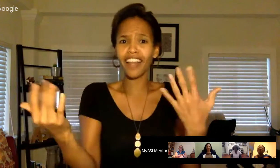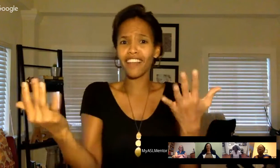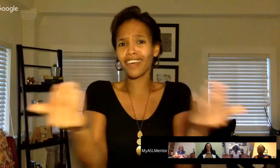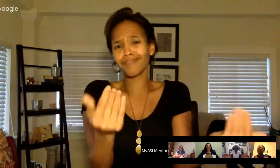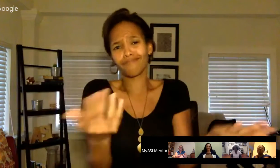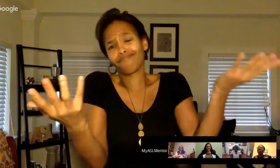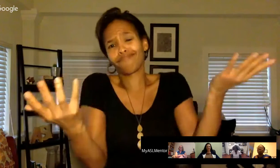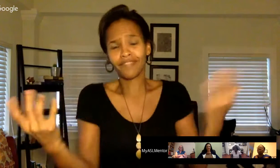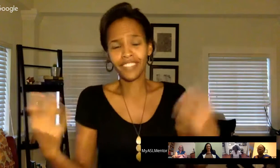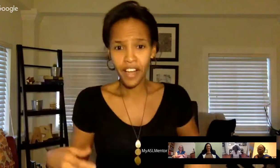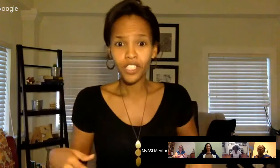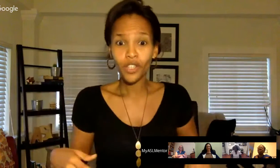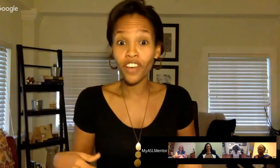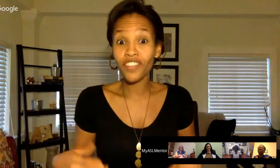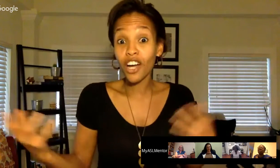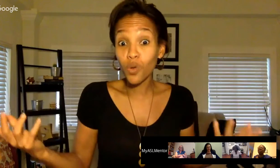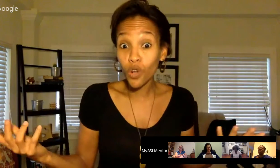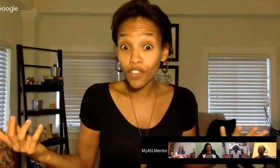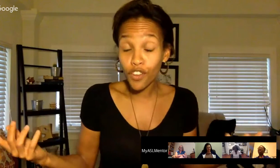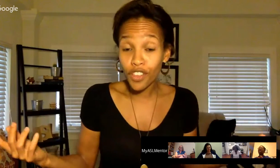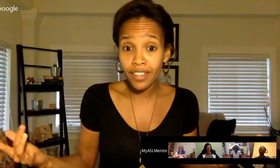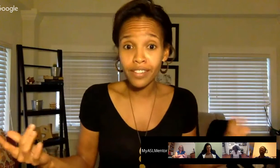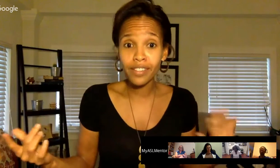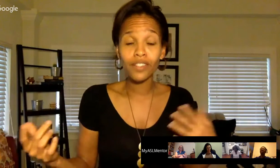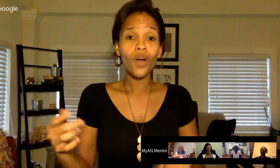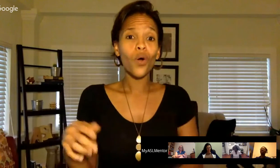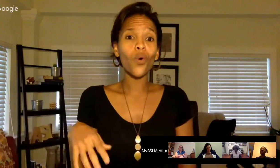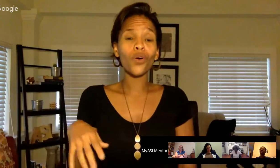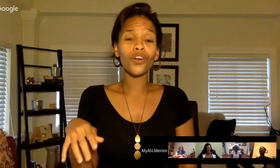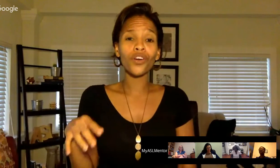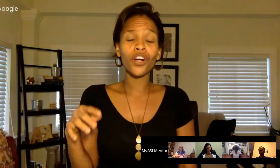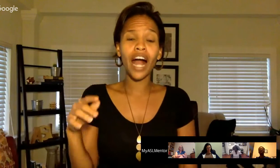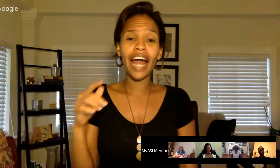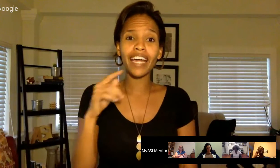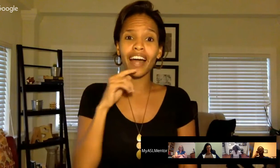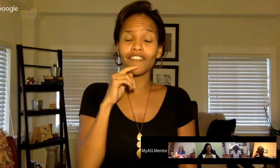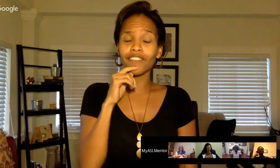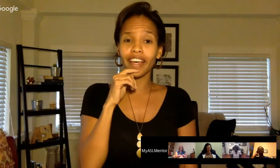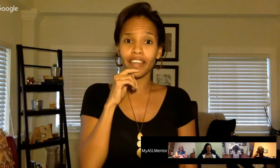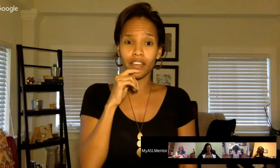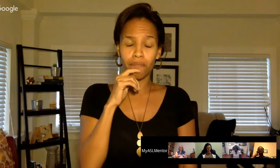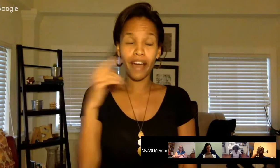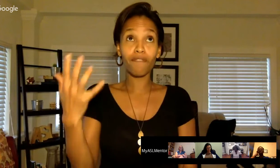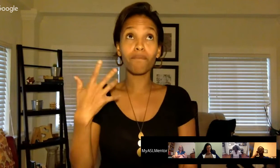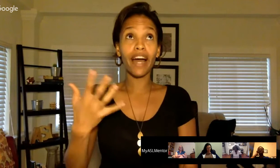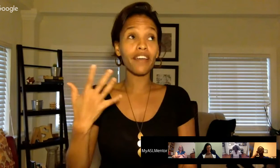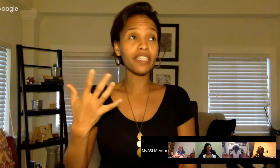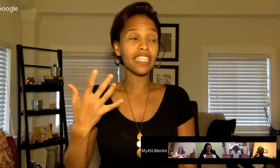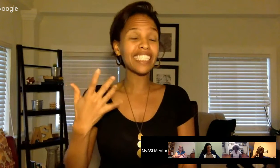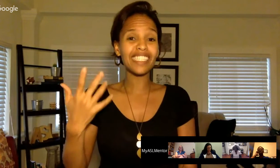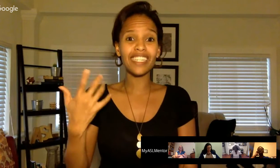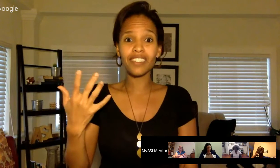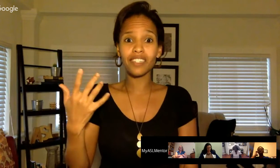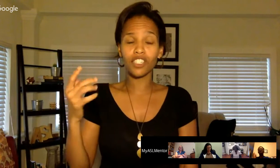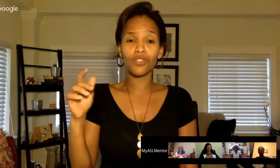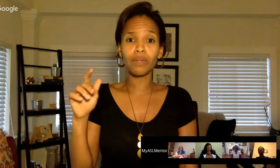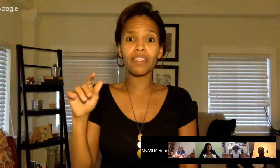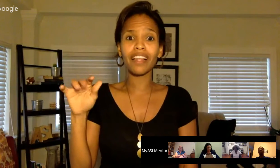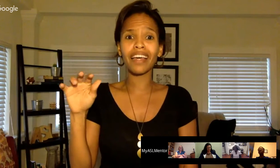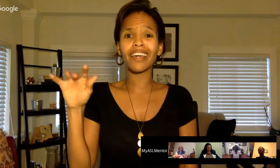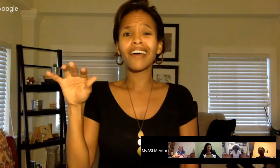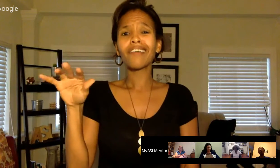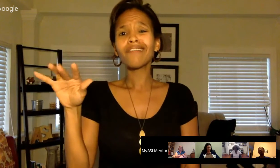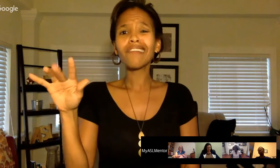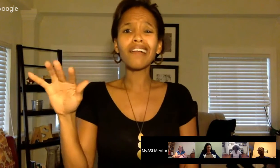that kind of thing. So I thought that could work for this. Or I kind of like, my instinct is to do